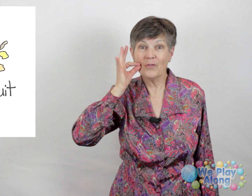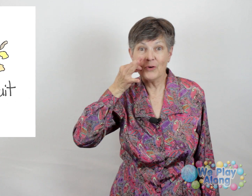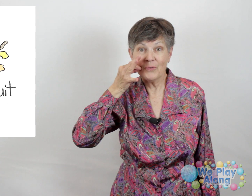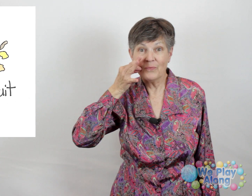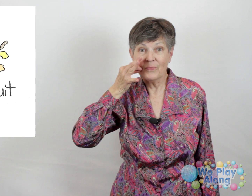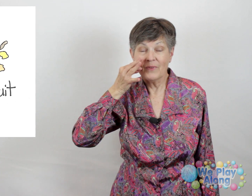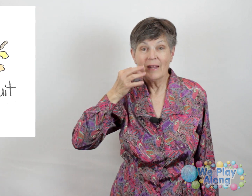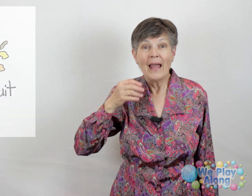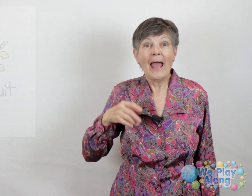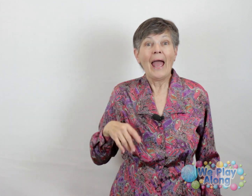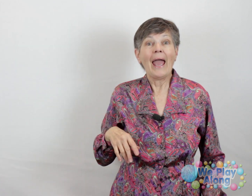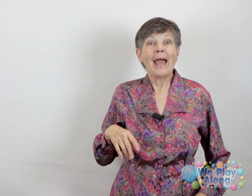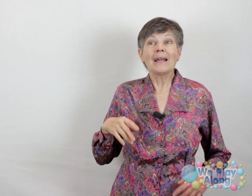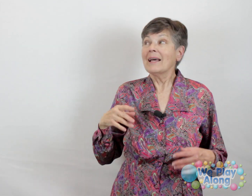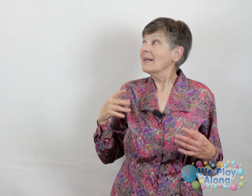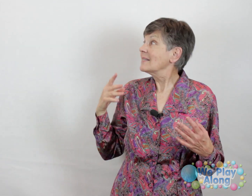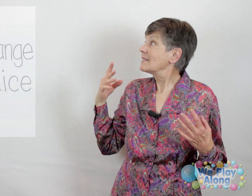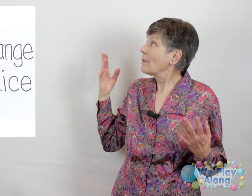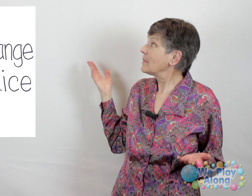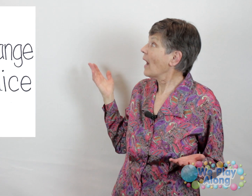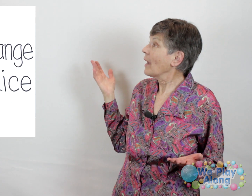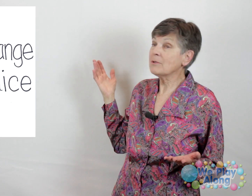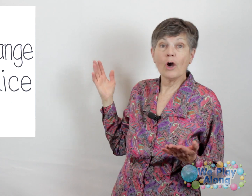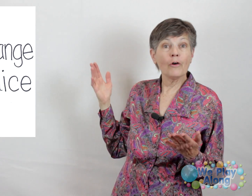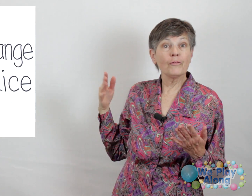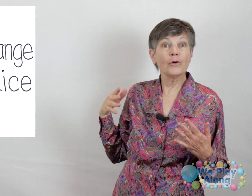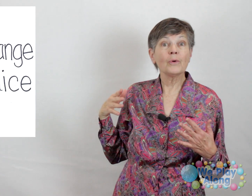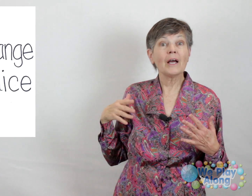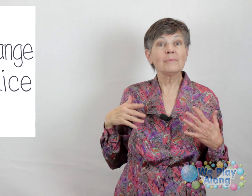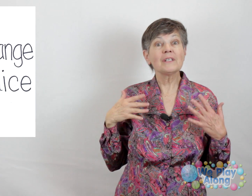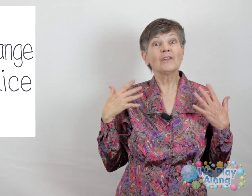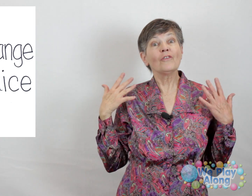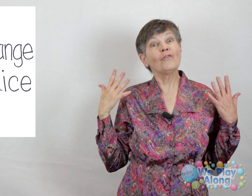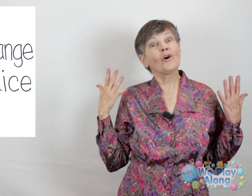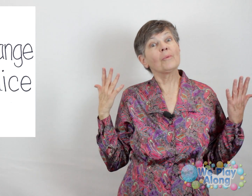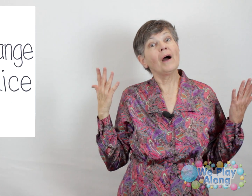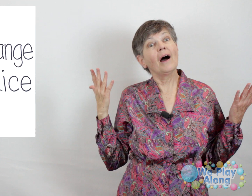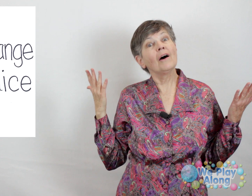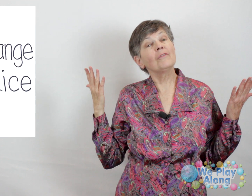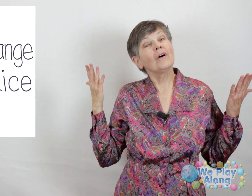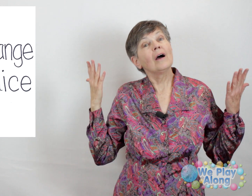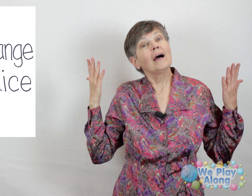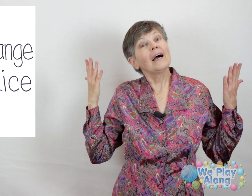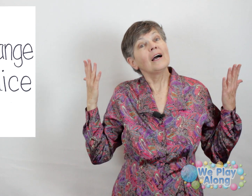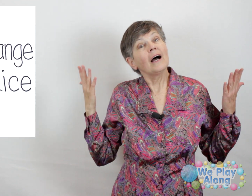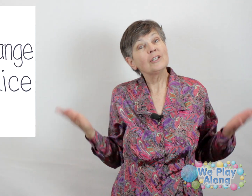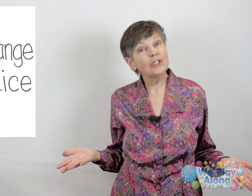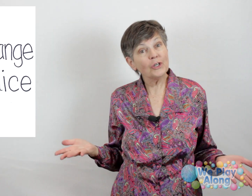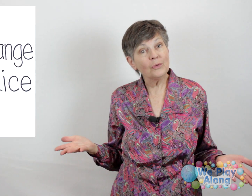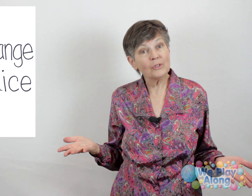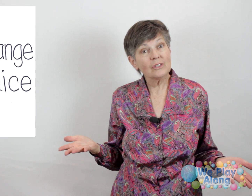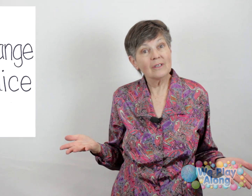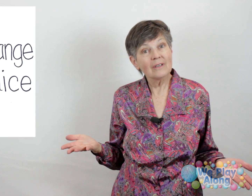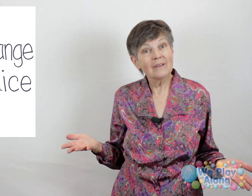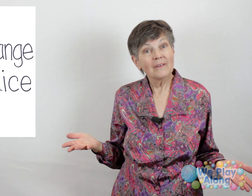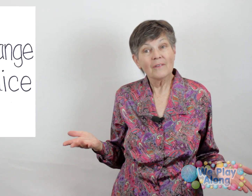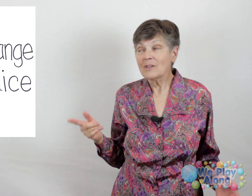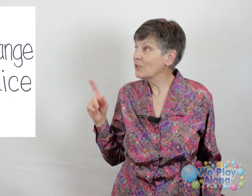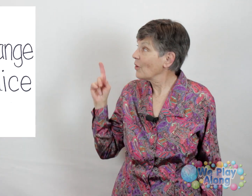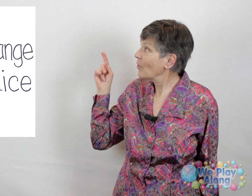fruit. And sometimes our fruit comes in the form of a juice. So